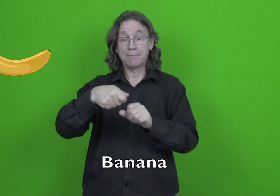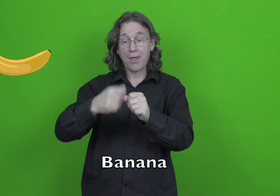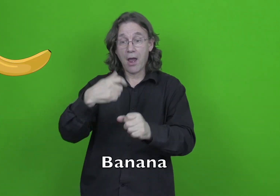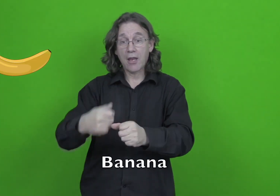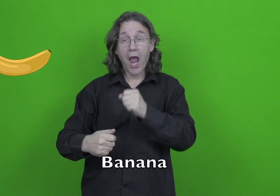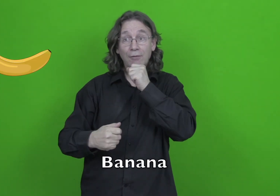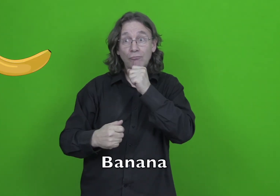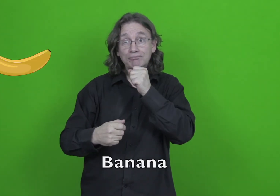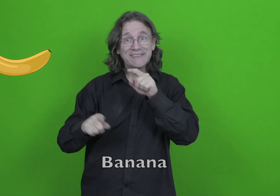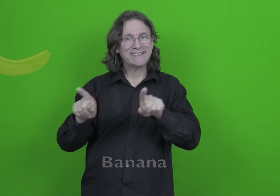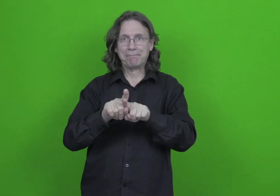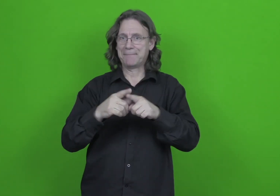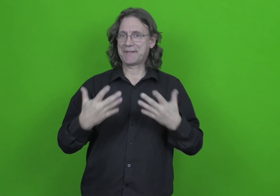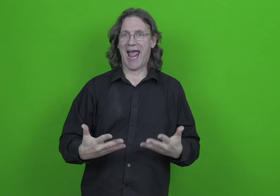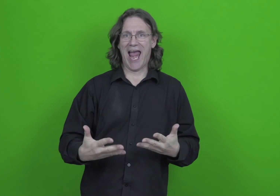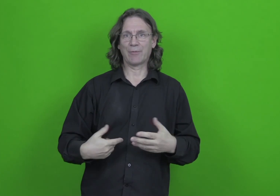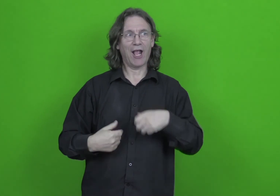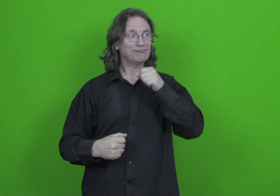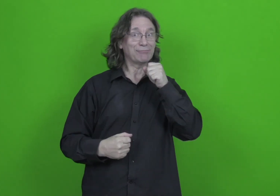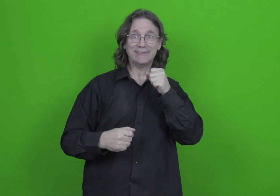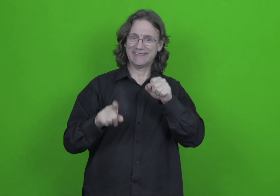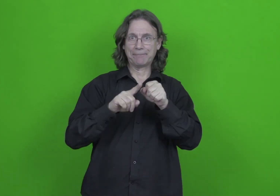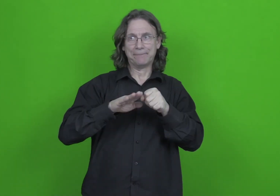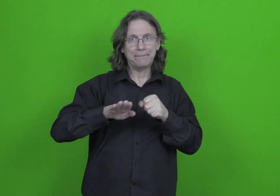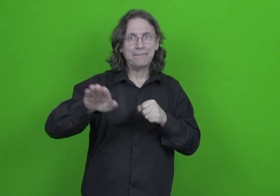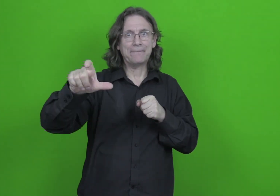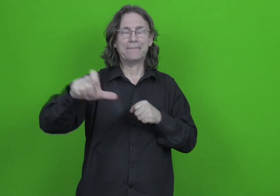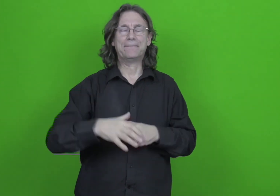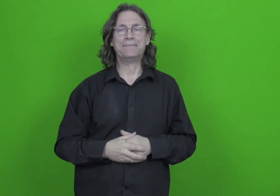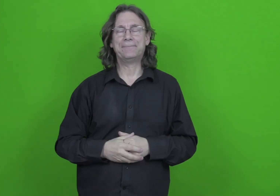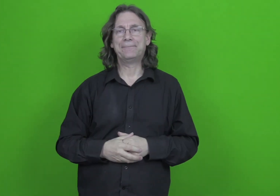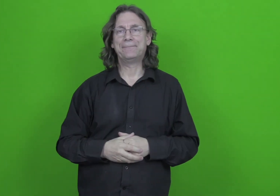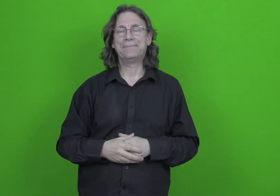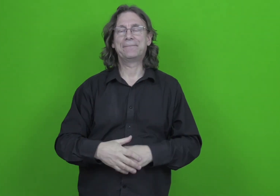can continue to enjoy the same tasty bananas that we do today.